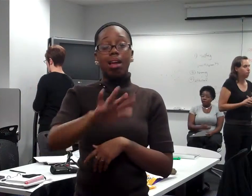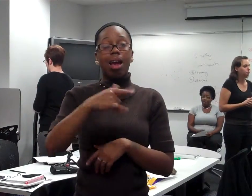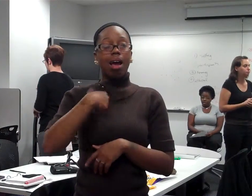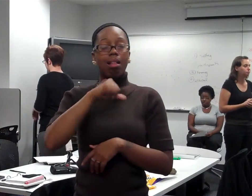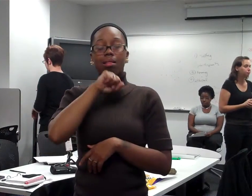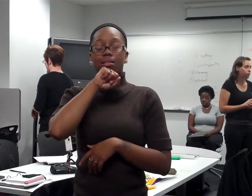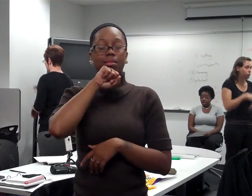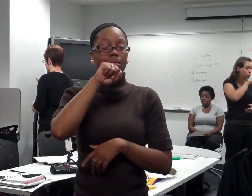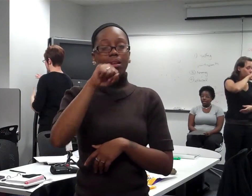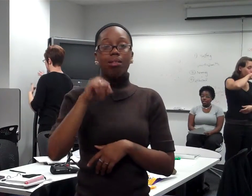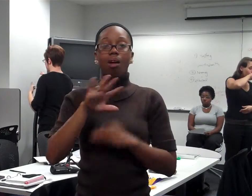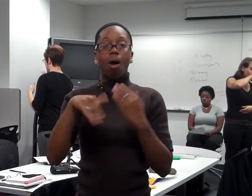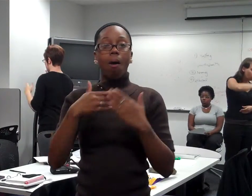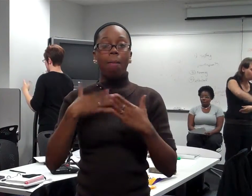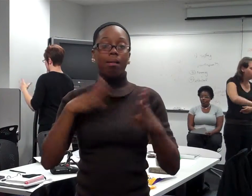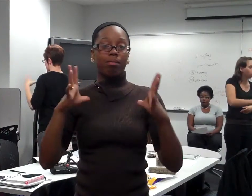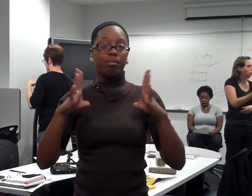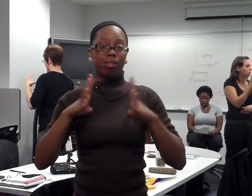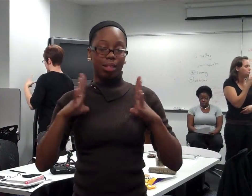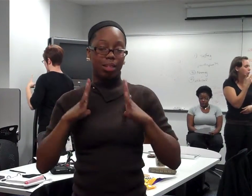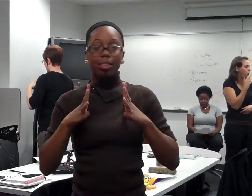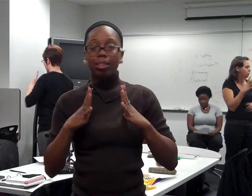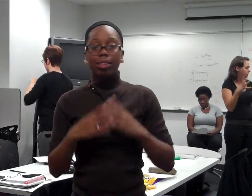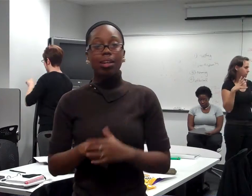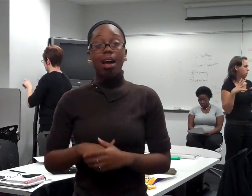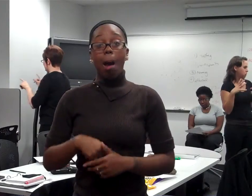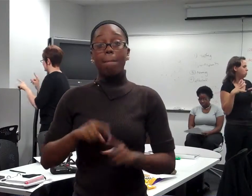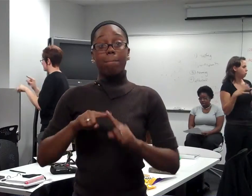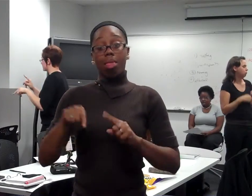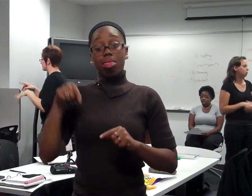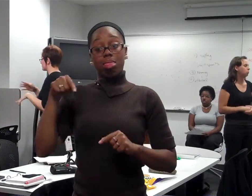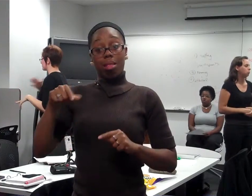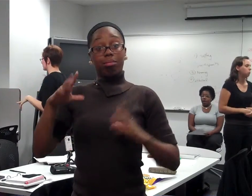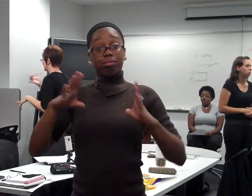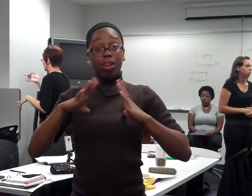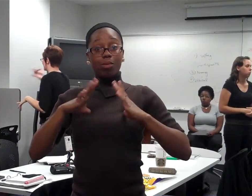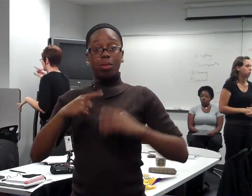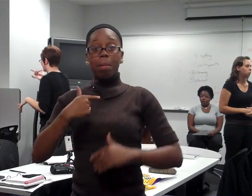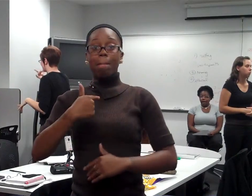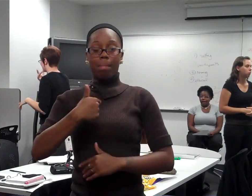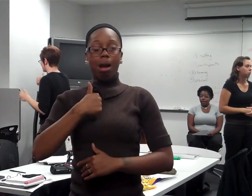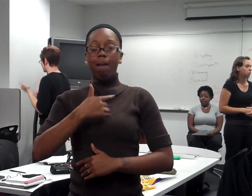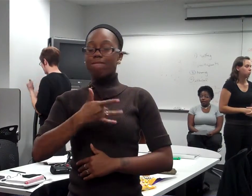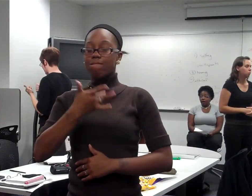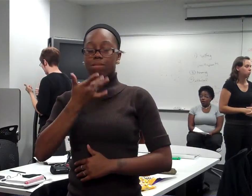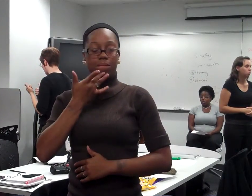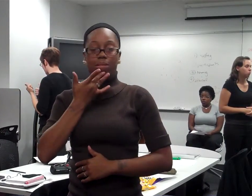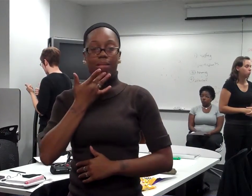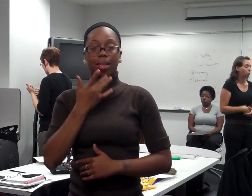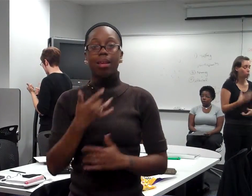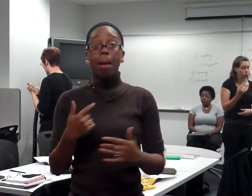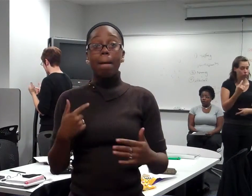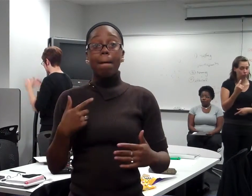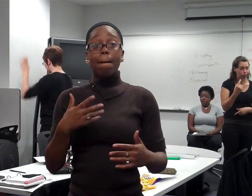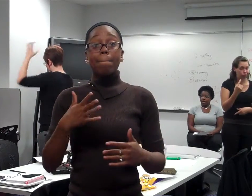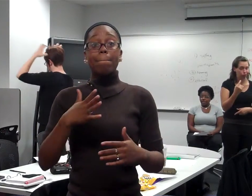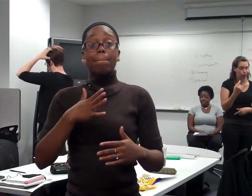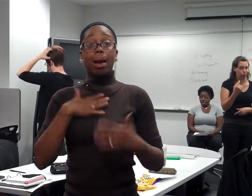my childhood, this was by far my favorite. So I told my now husband, who was my boyfriend at the